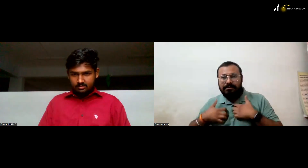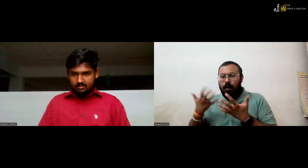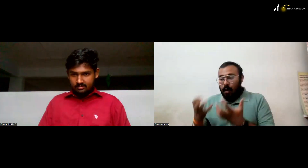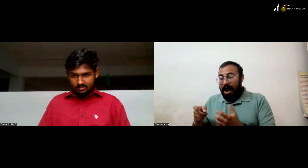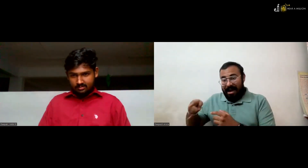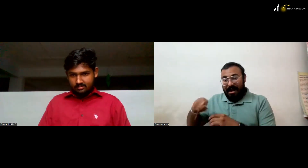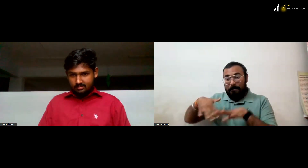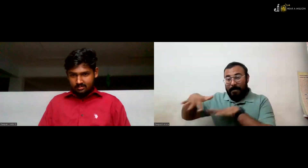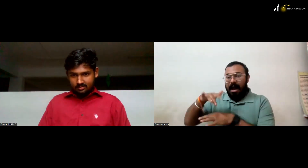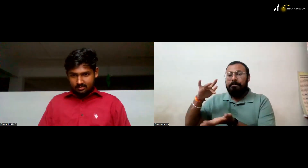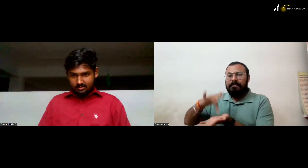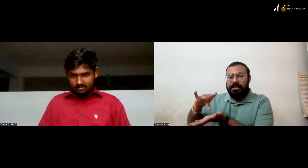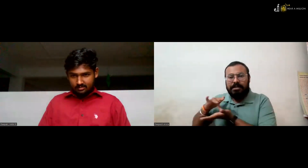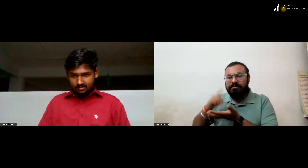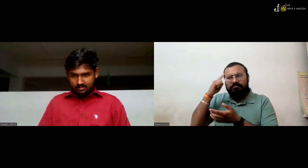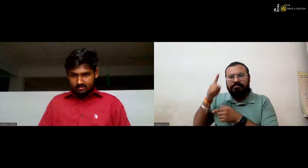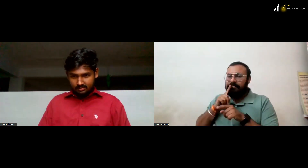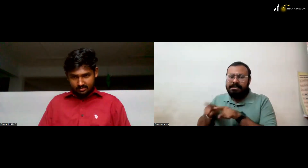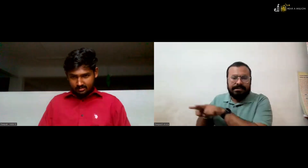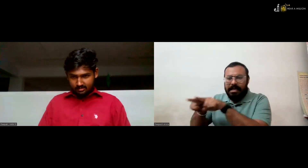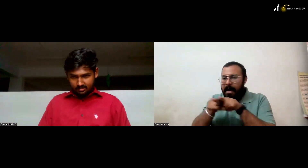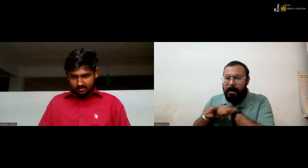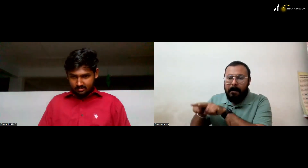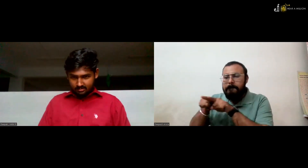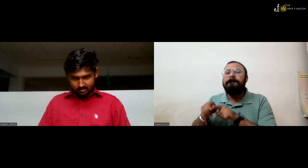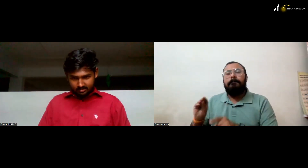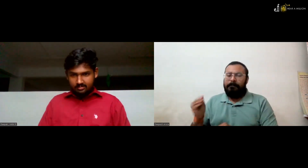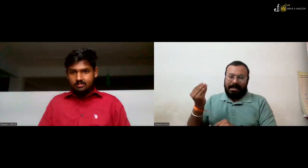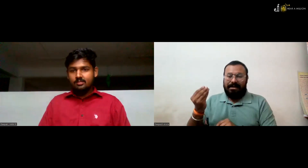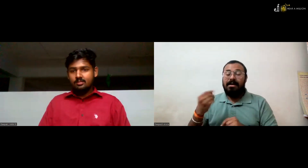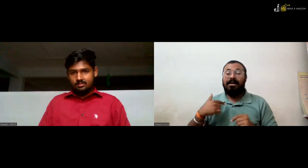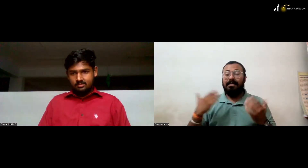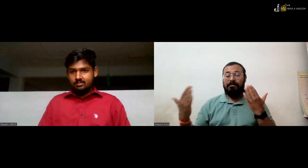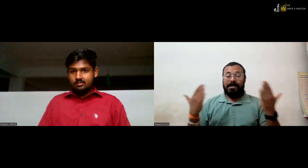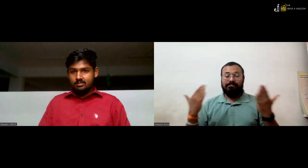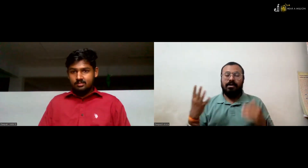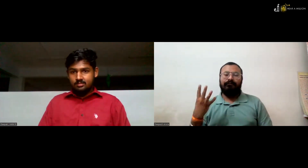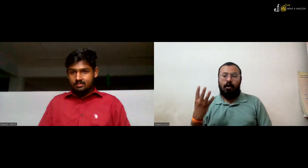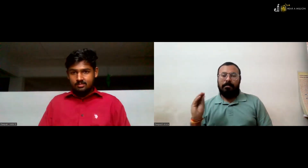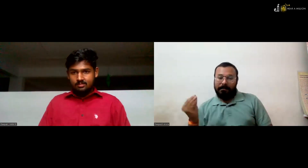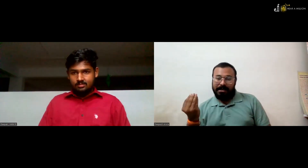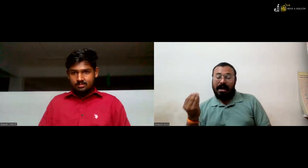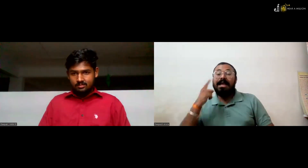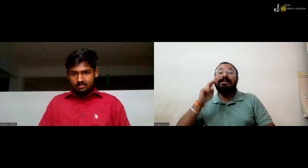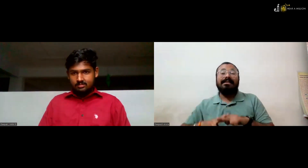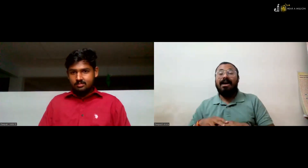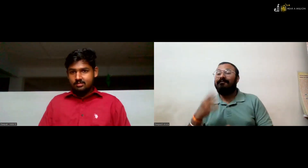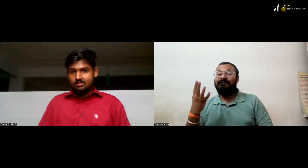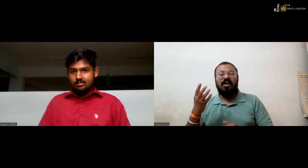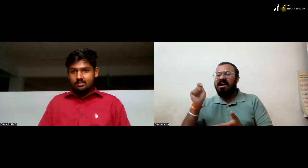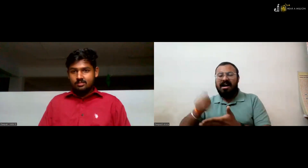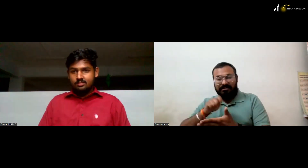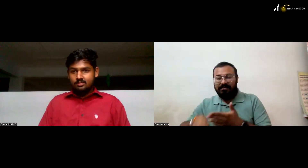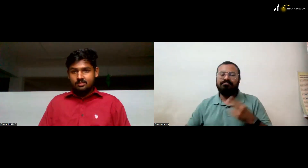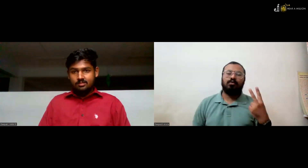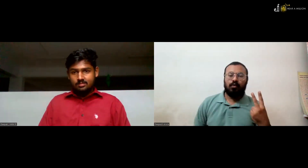that's really fine. But when we have common interest between the 4 people, that is also kind of good. But I